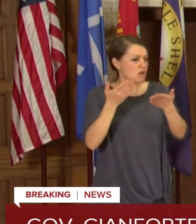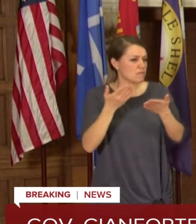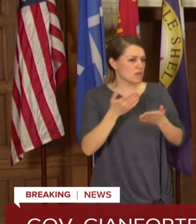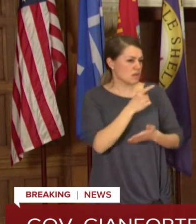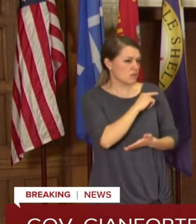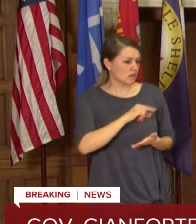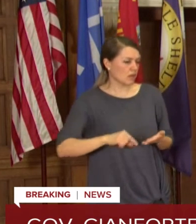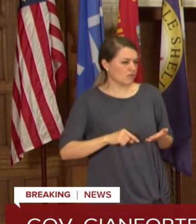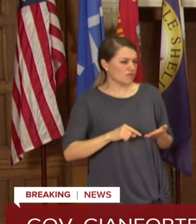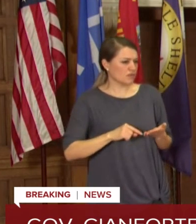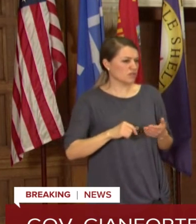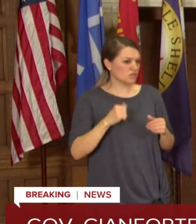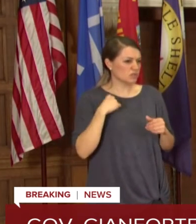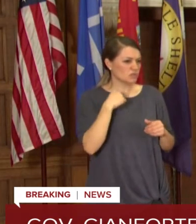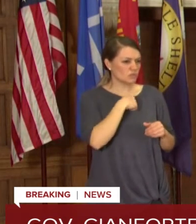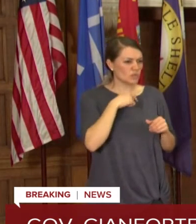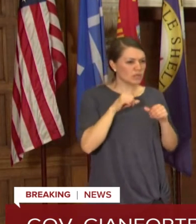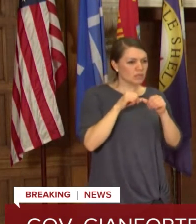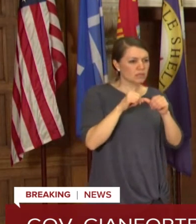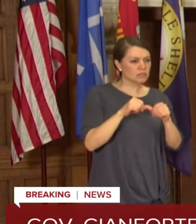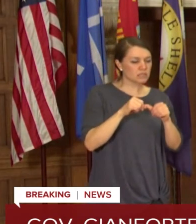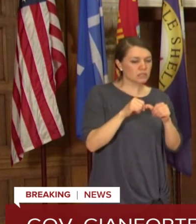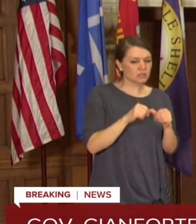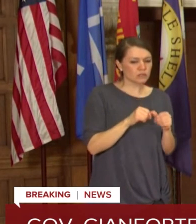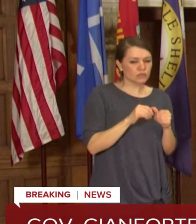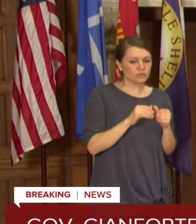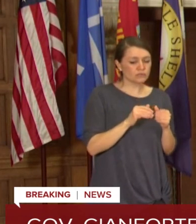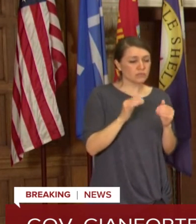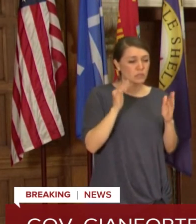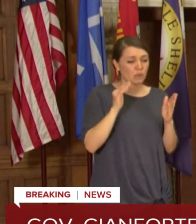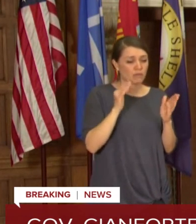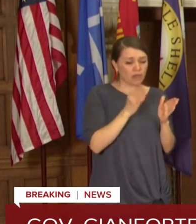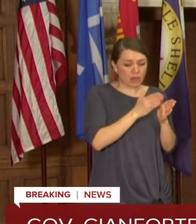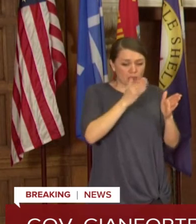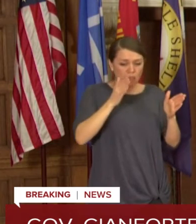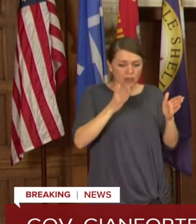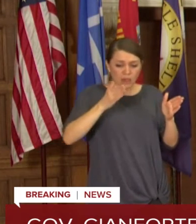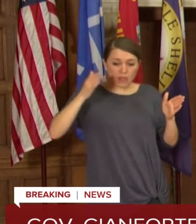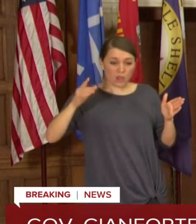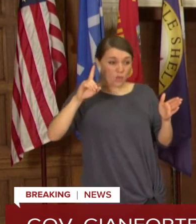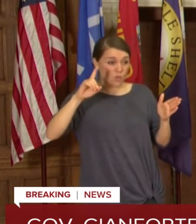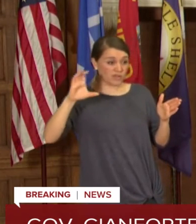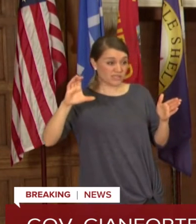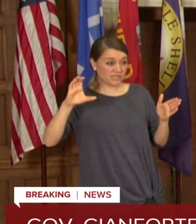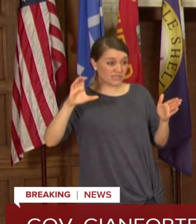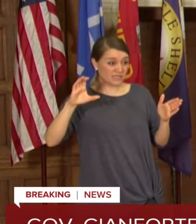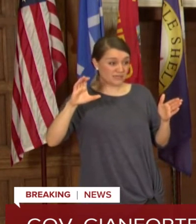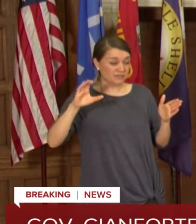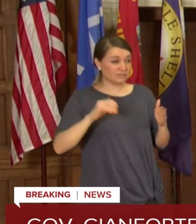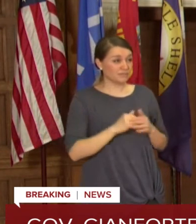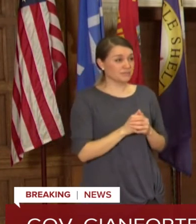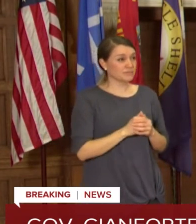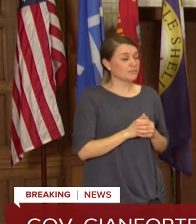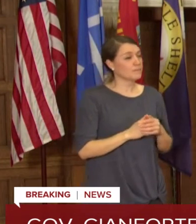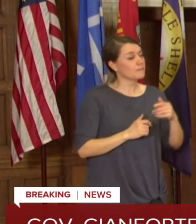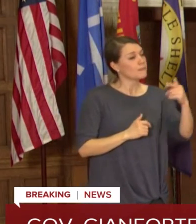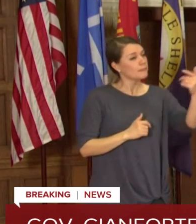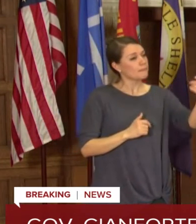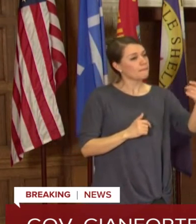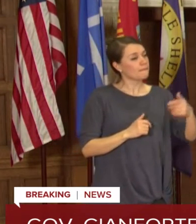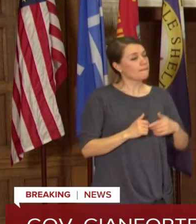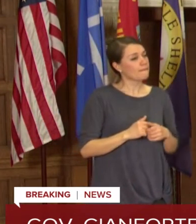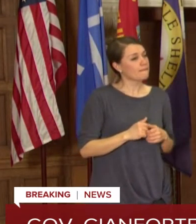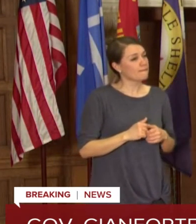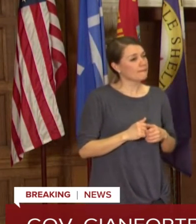going along to look at 1C and, frankly, get into 2 for all Montanans. And just to follow up on that for